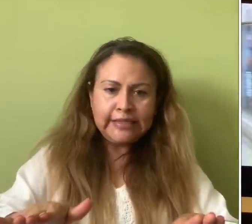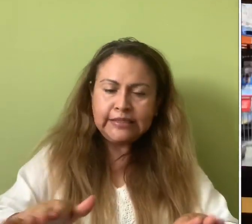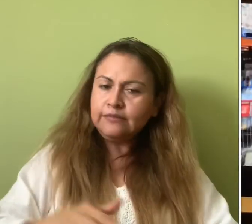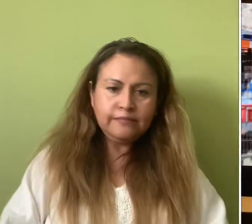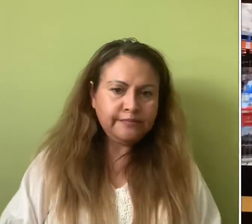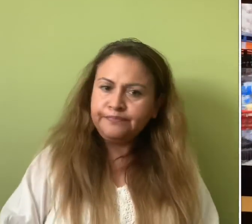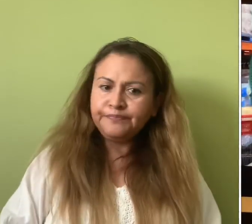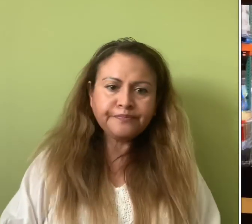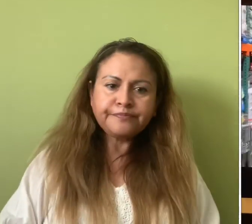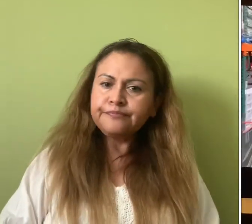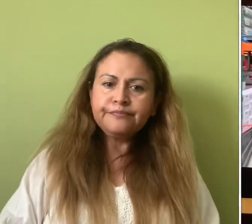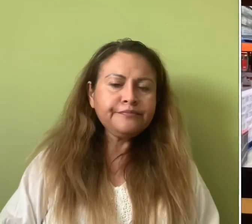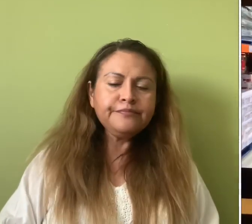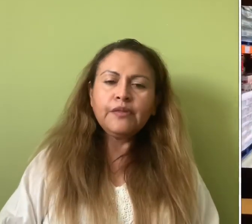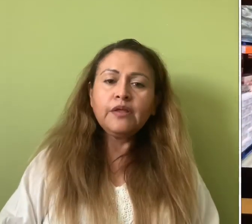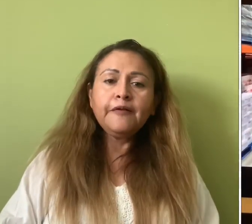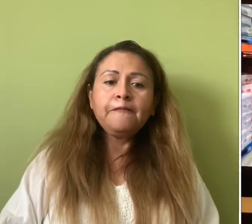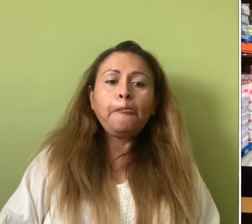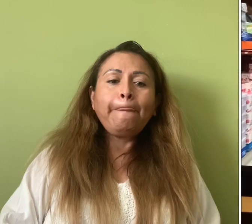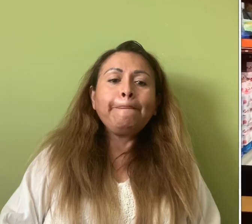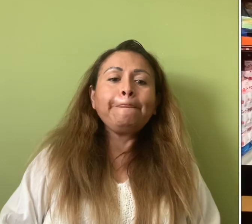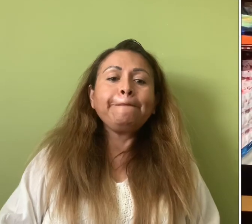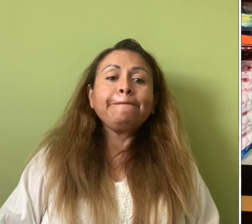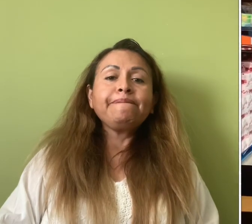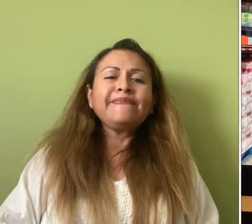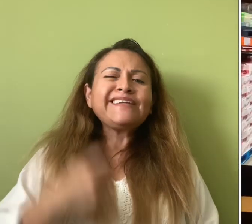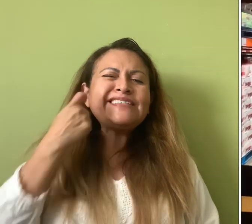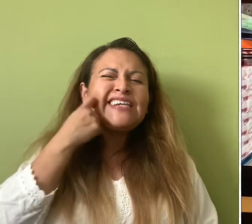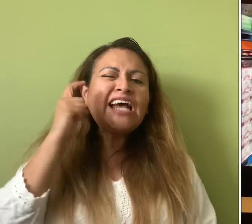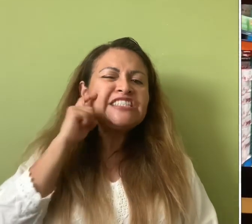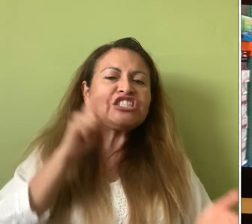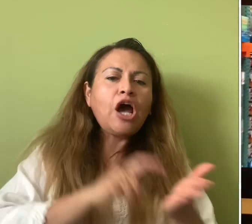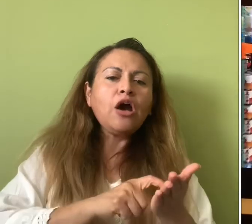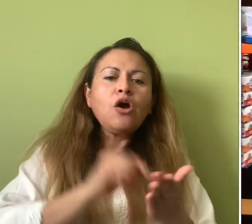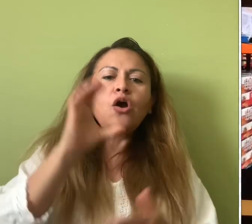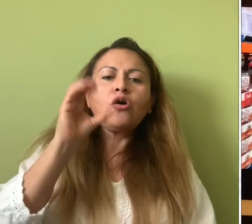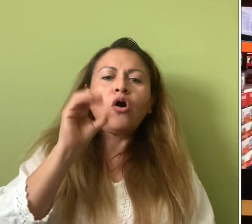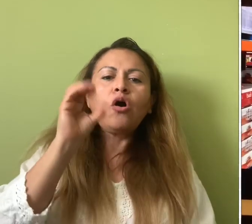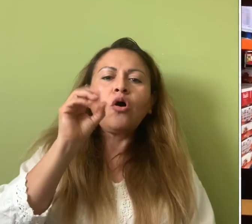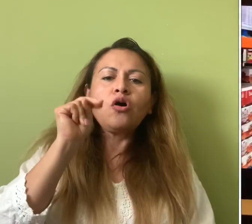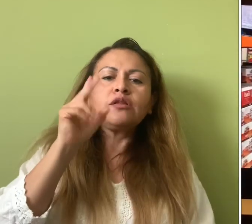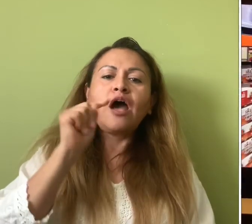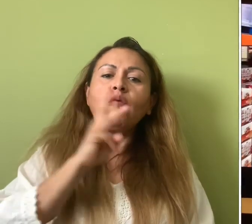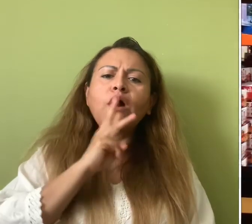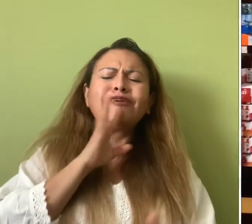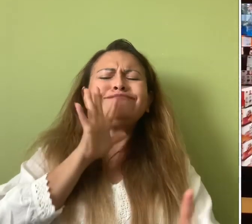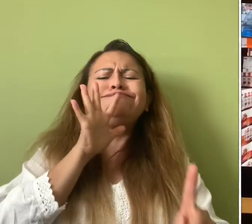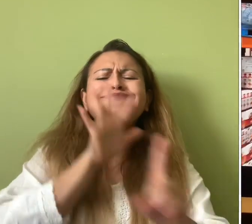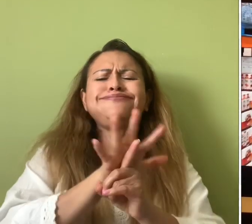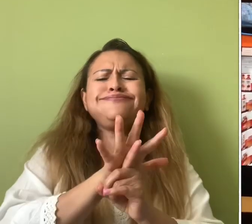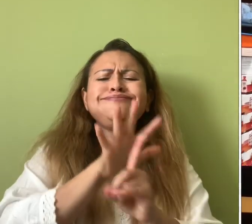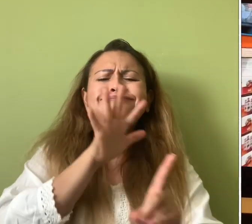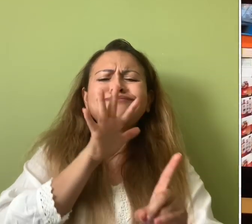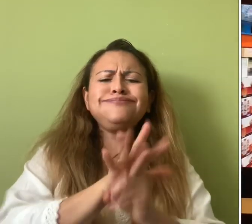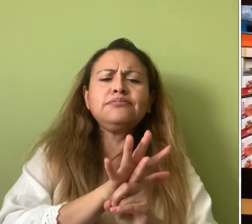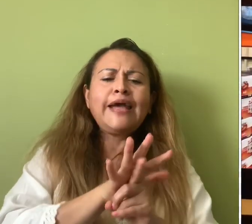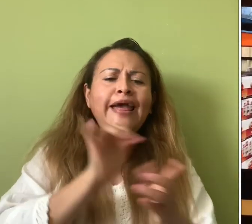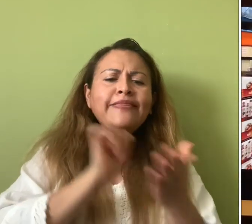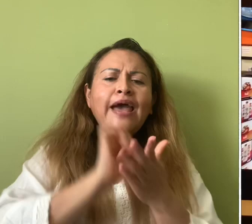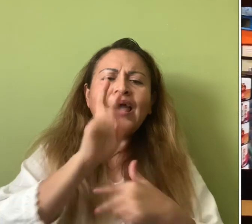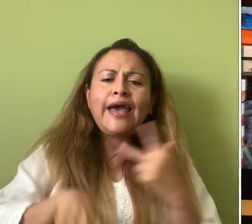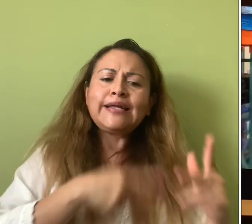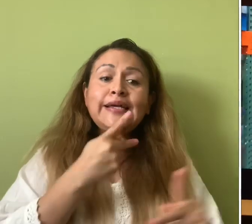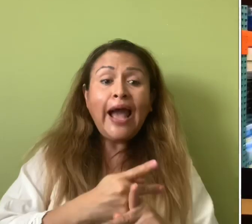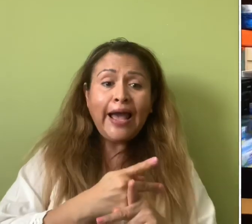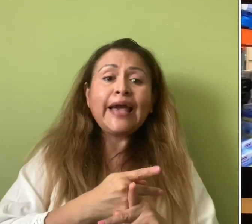Yo Crunch? Yeah, our No Yo Crunch. I just saw this. Coconut water is so popular now. The thing is, this kind of coconut